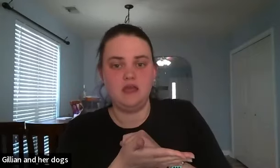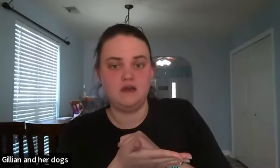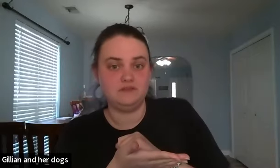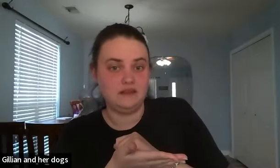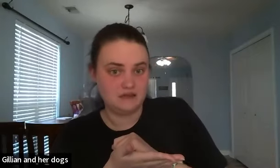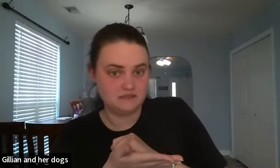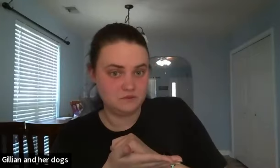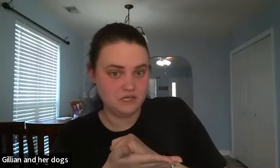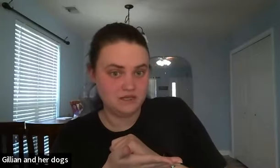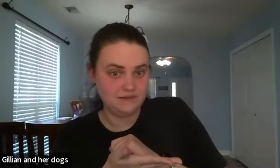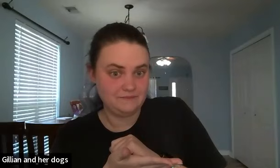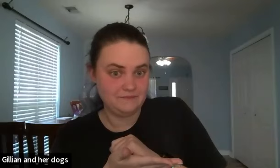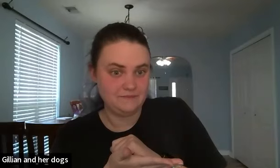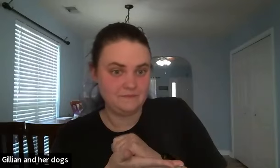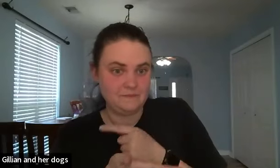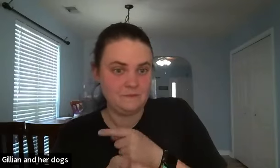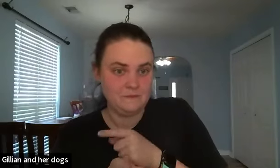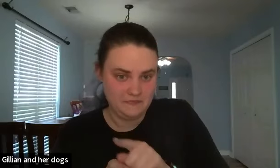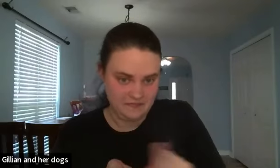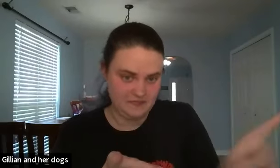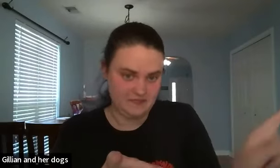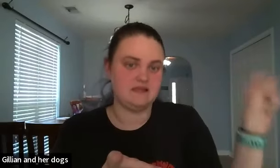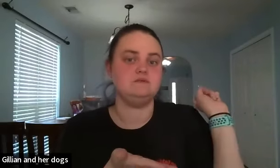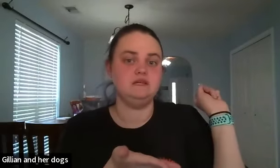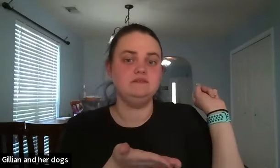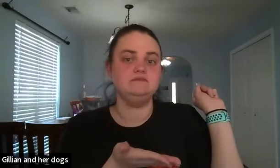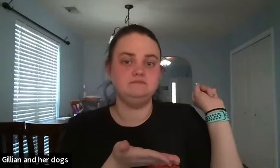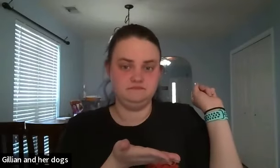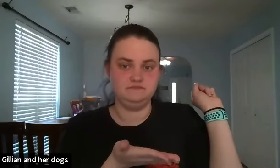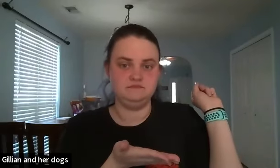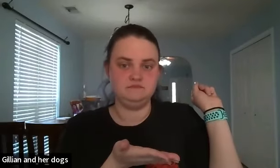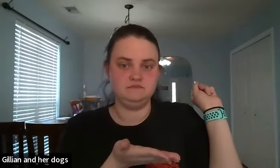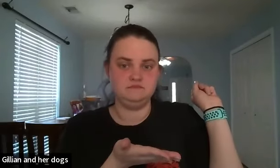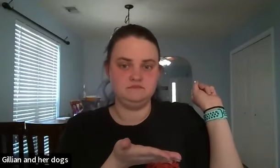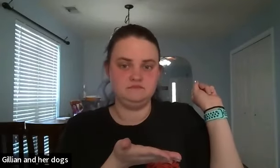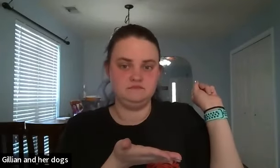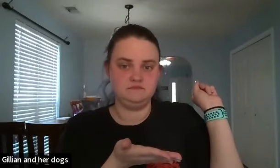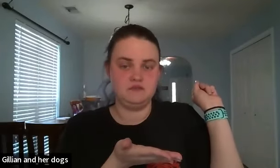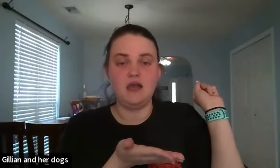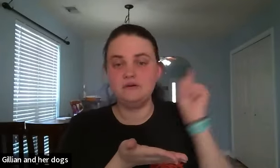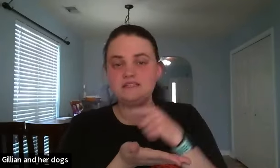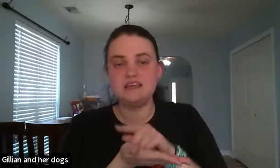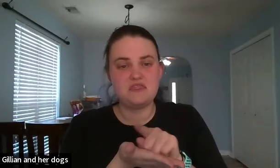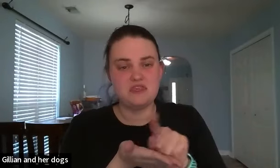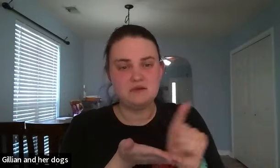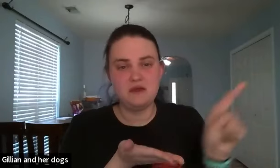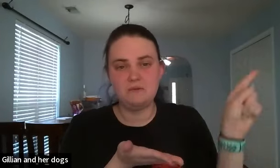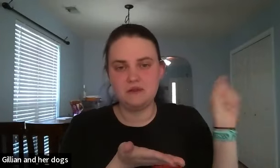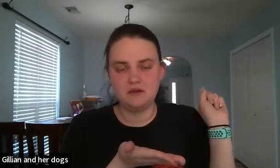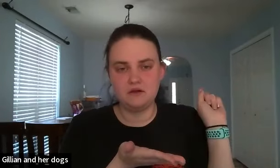have last week. Last week, mm-hmm. I always say think about being on